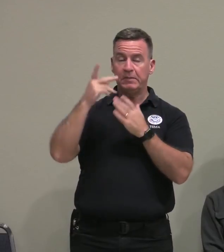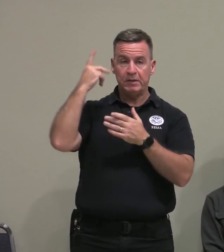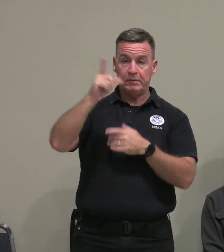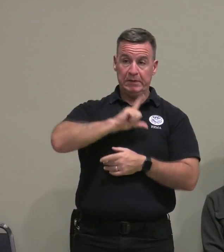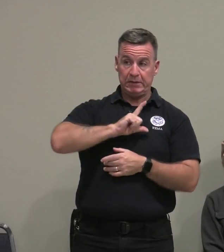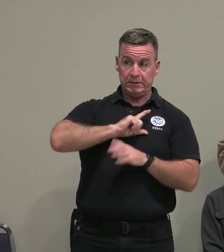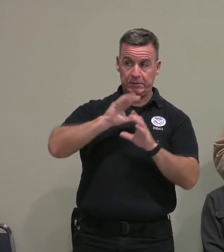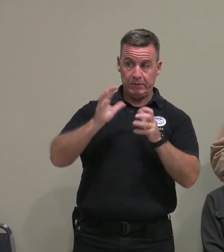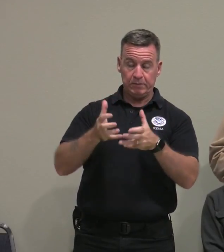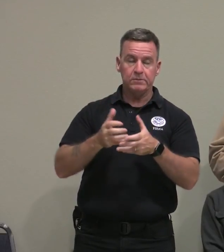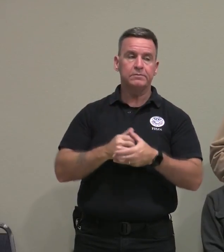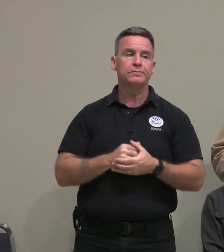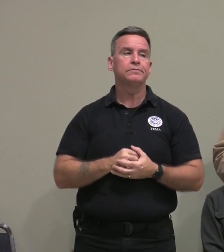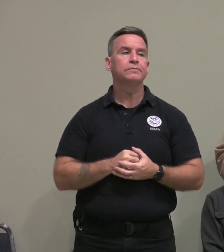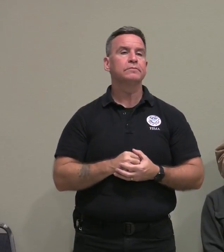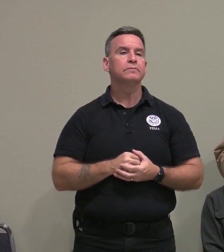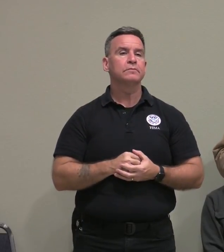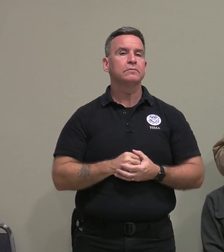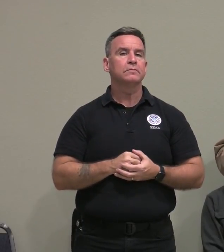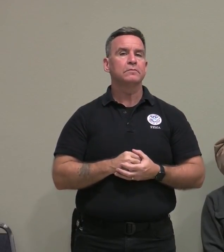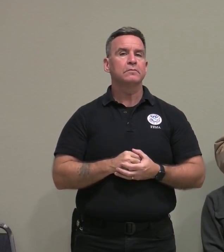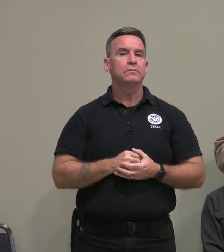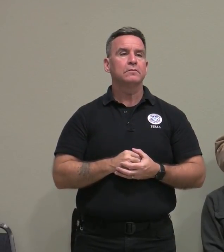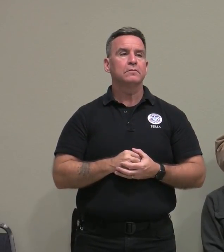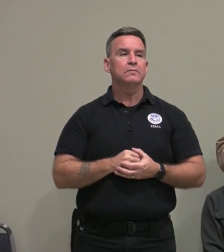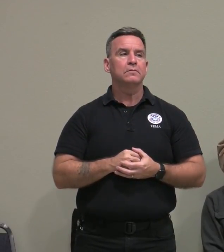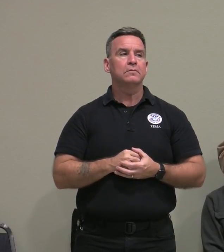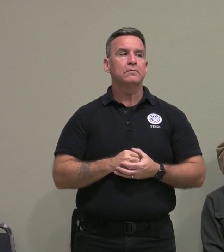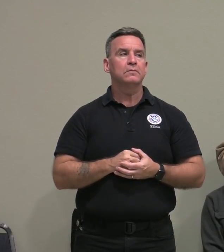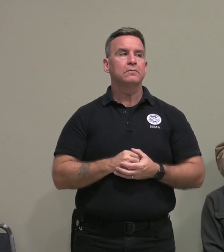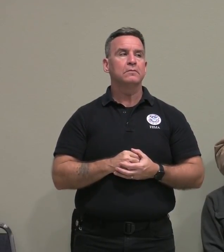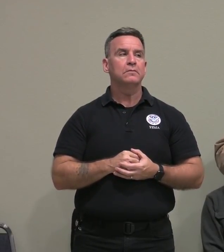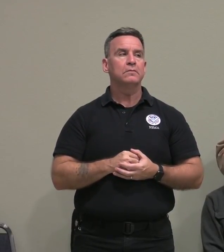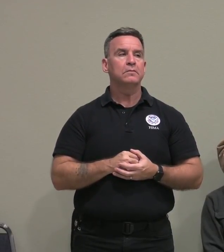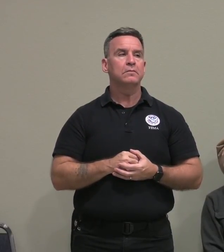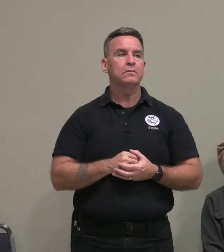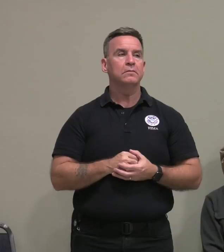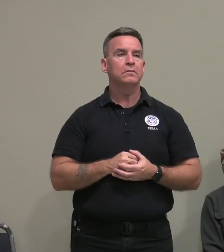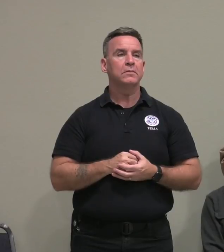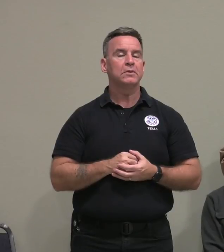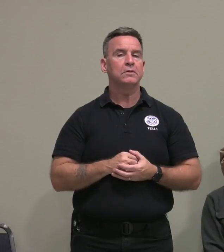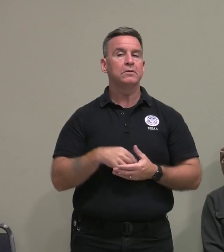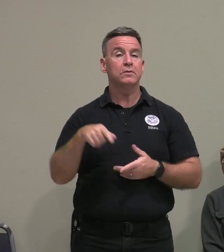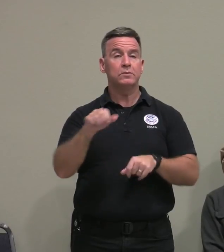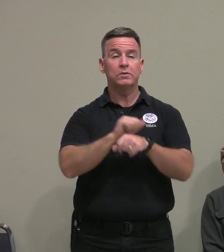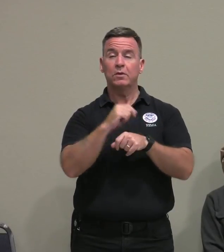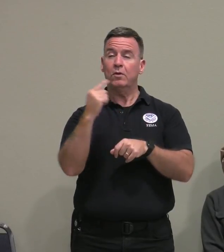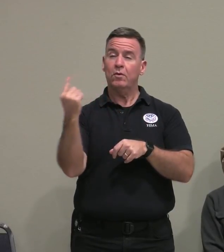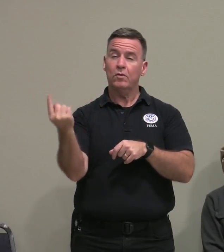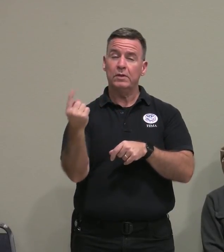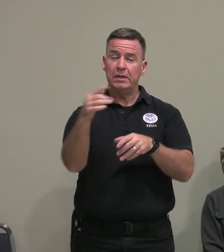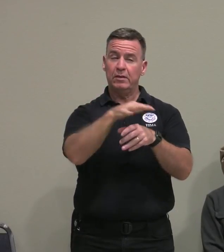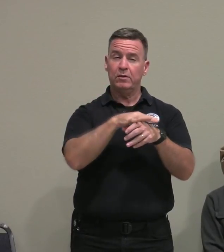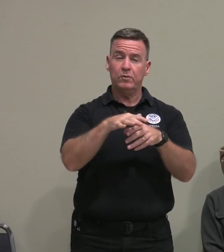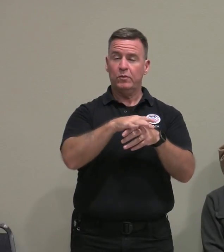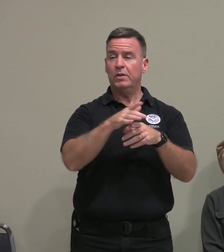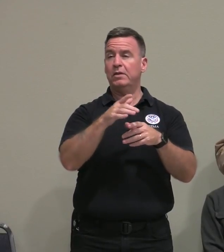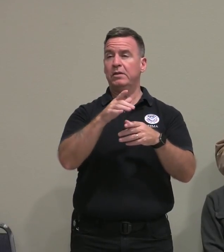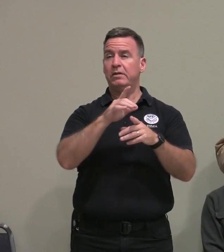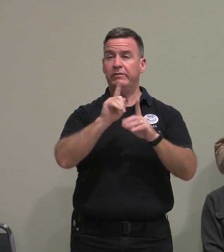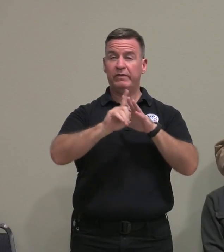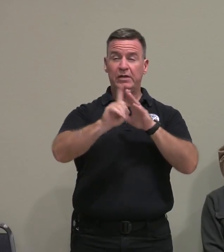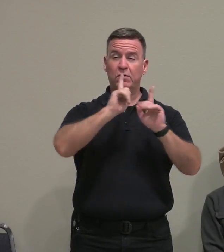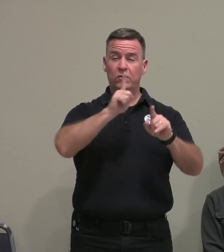Police Department. We are only doing this work in neighborhoods where evacuation orders have been lifted